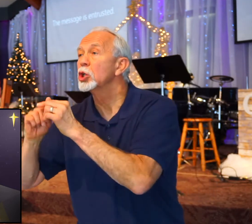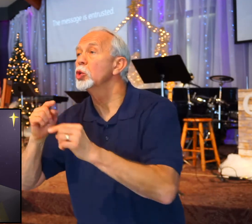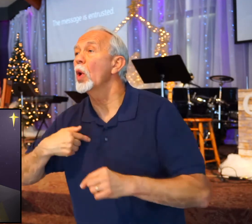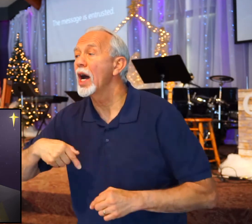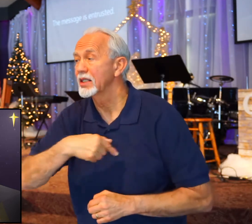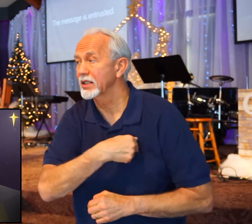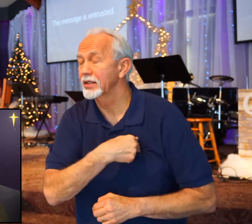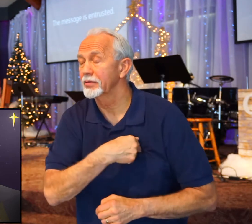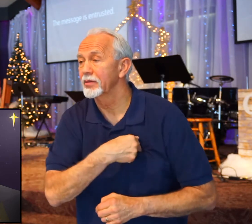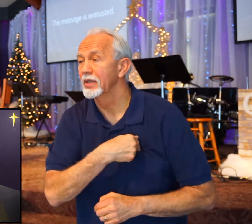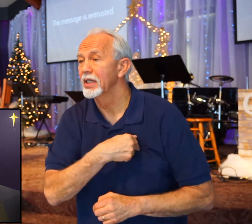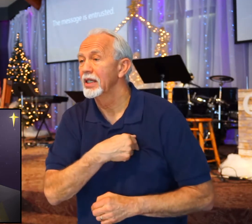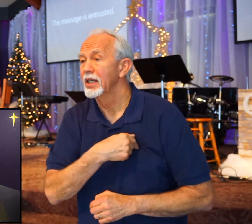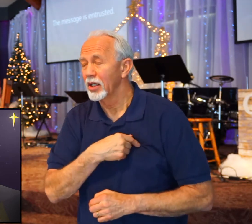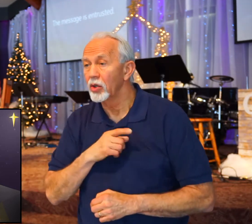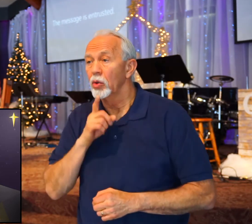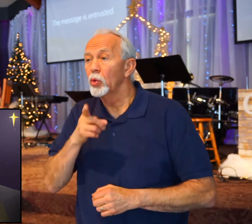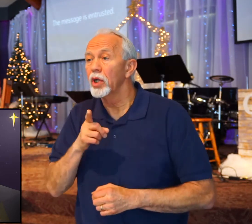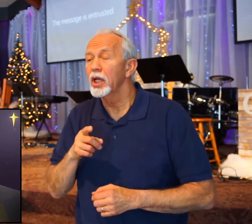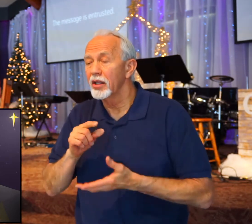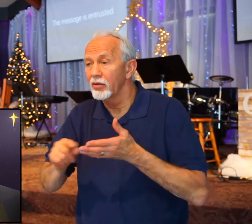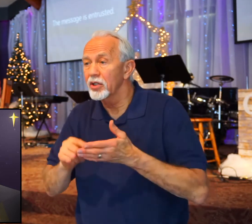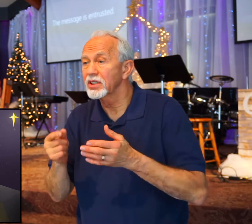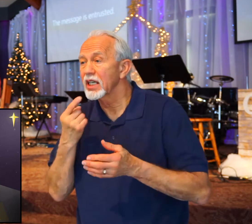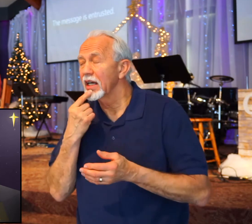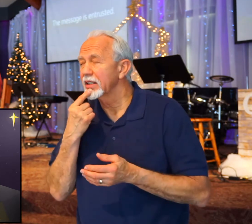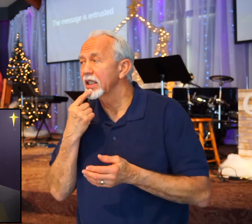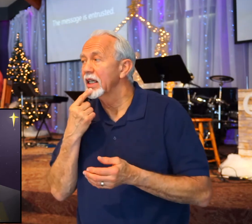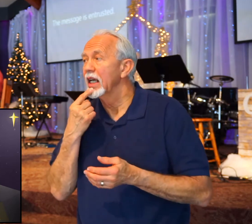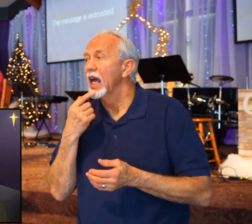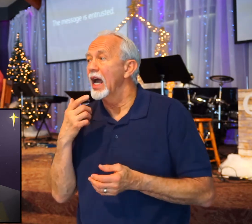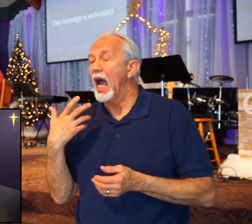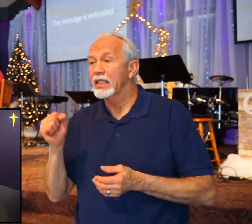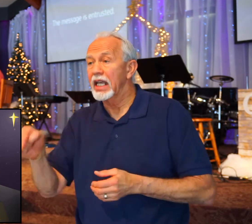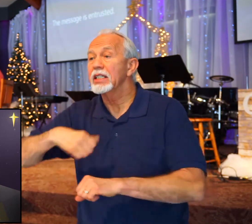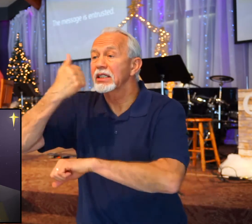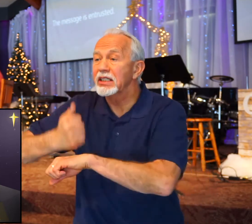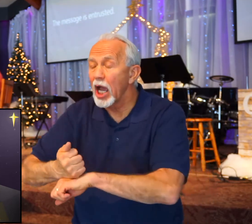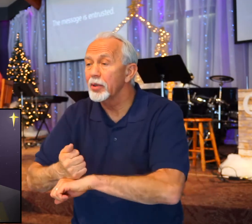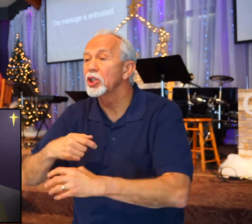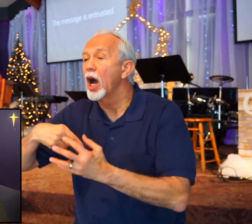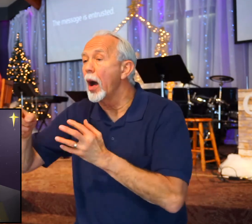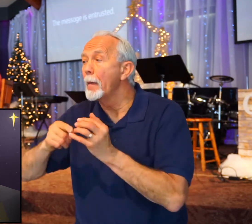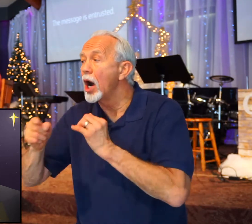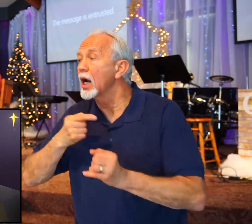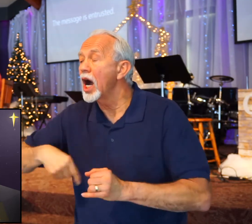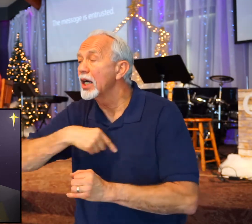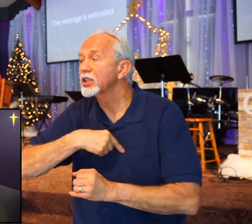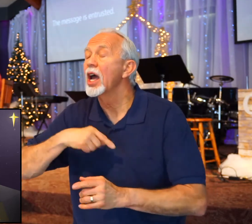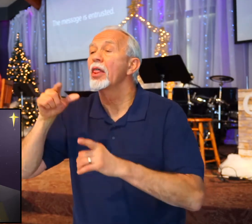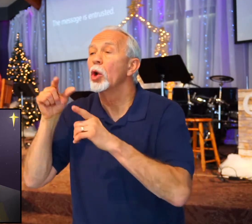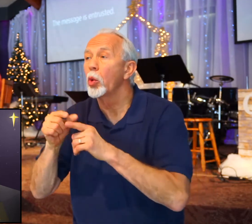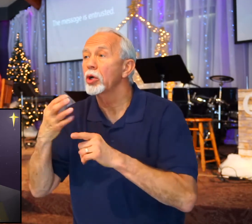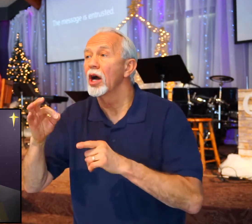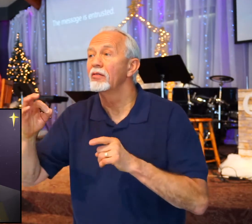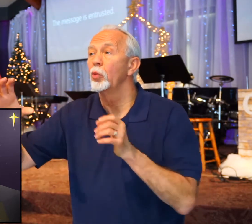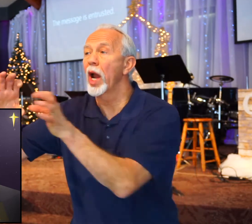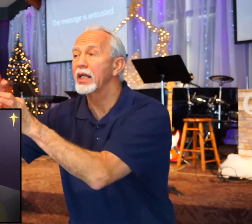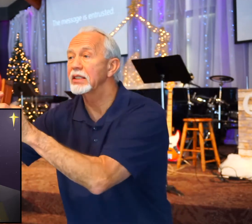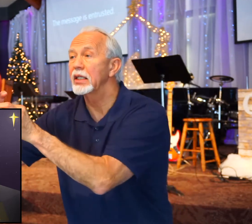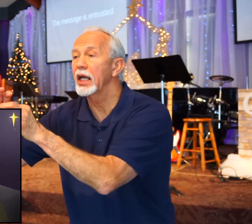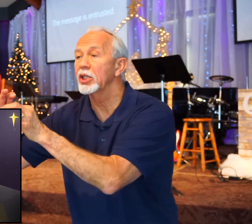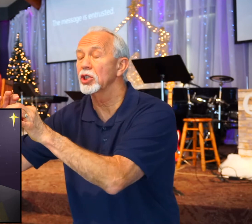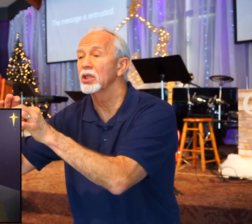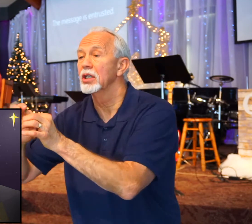us." Literally, the verse says, "as he established among us the word of reconciliation." And so